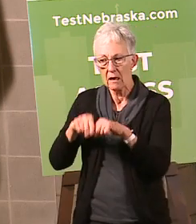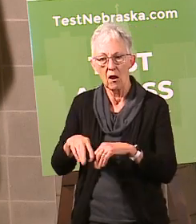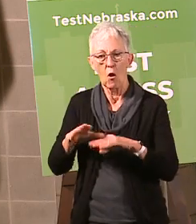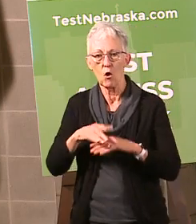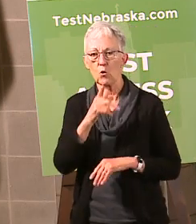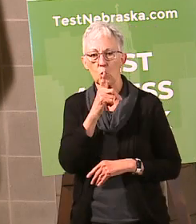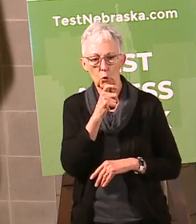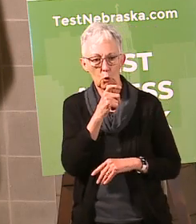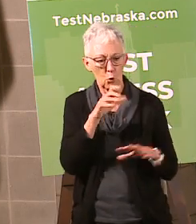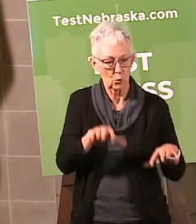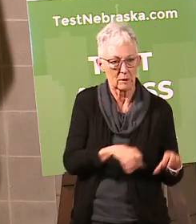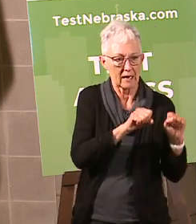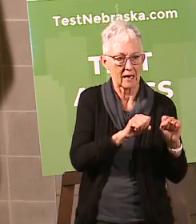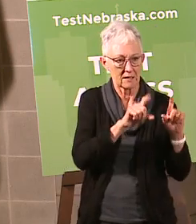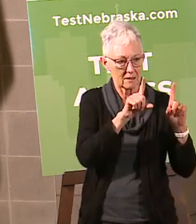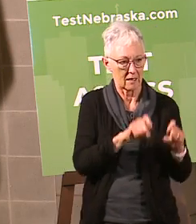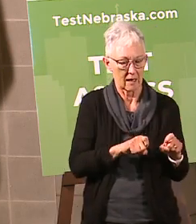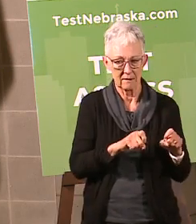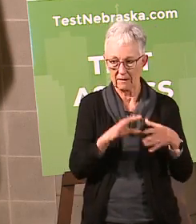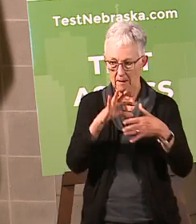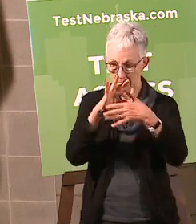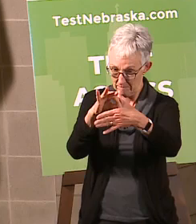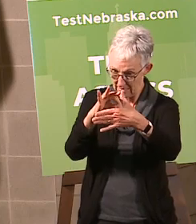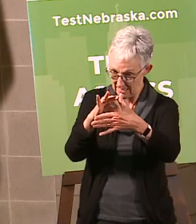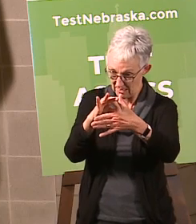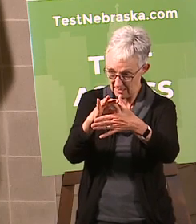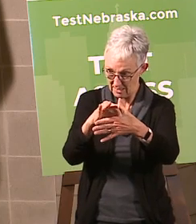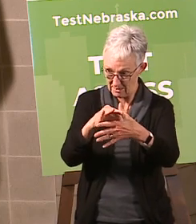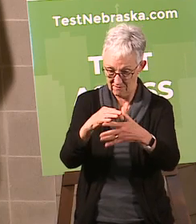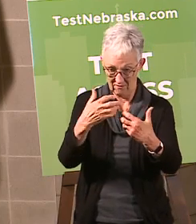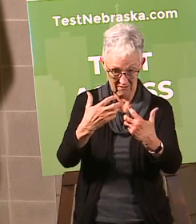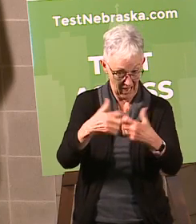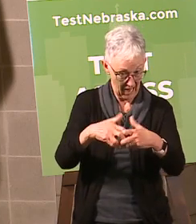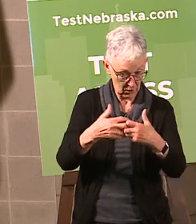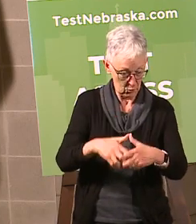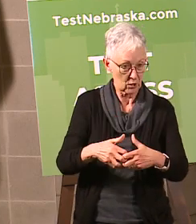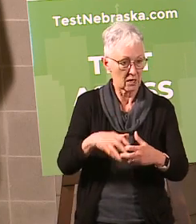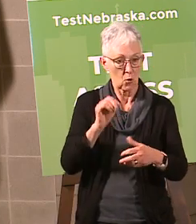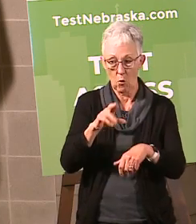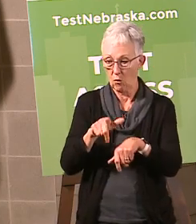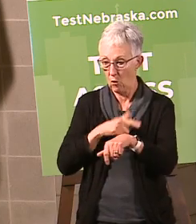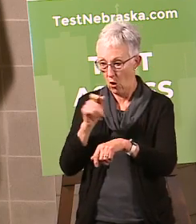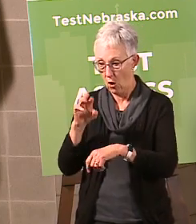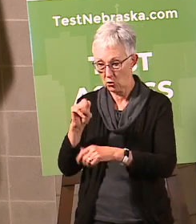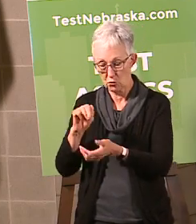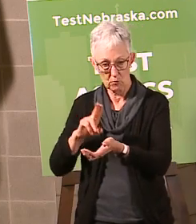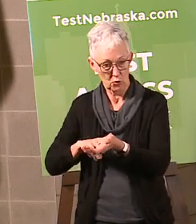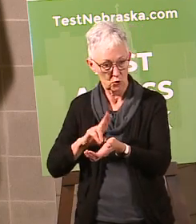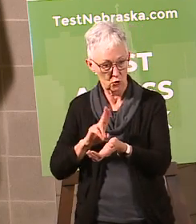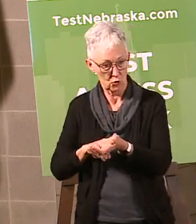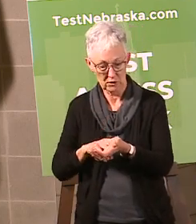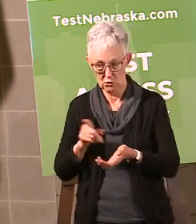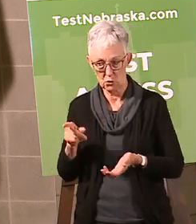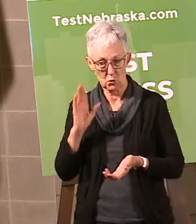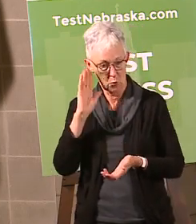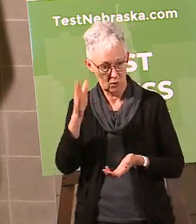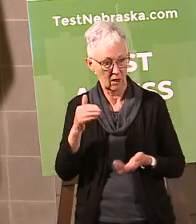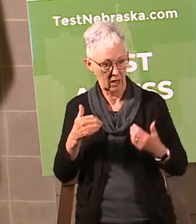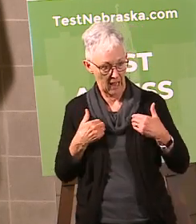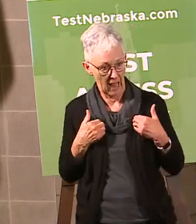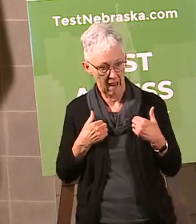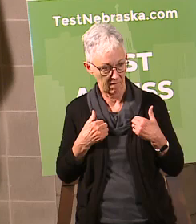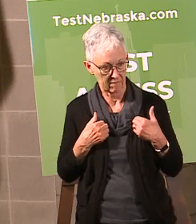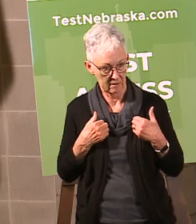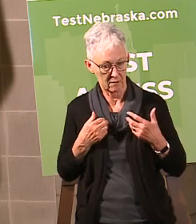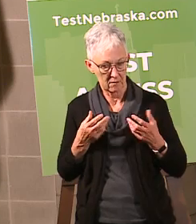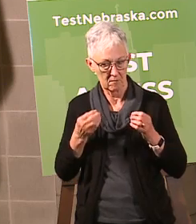high-risk area, like a meat processing plant area, long-term care facility, you're gonna have a higher positivity rate. Numbers on Test Nebraska,